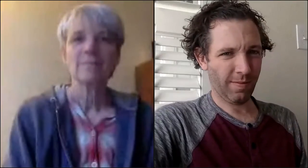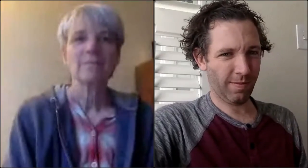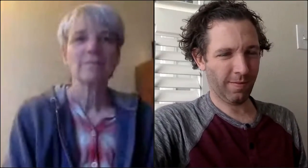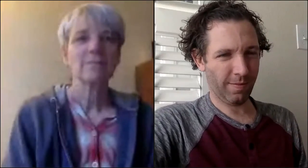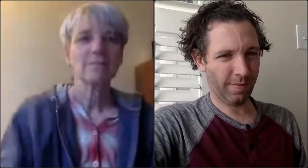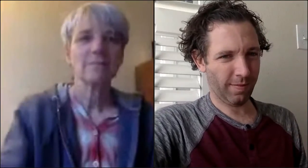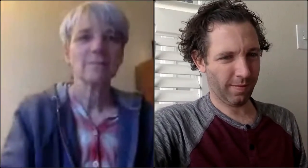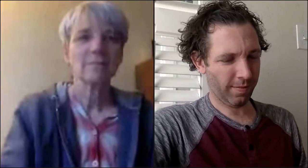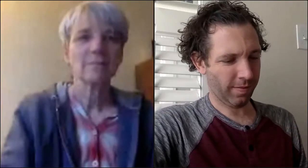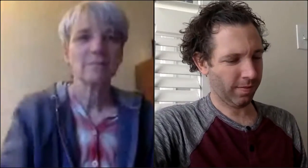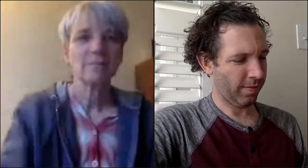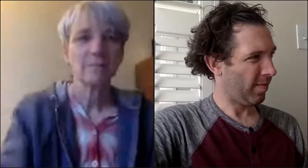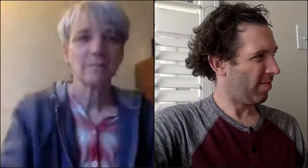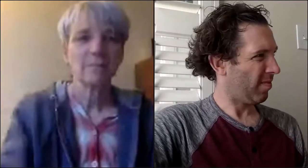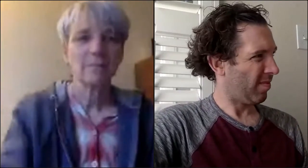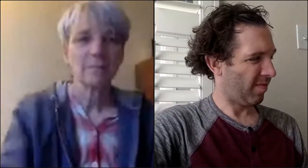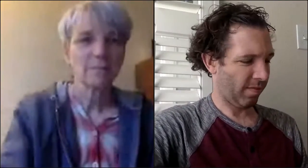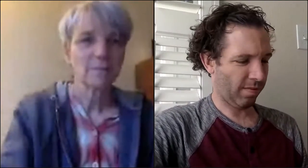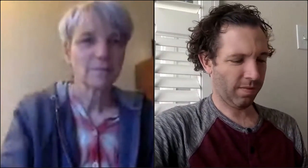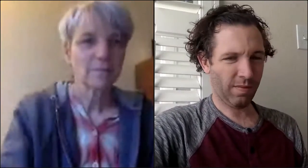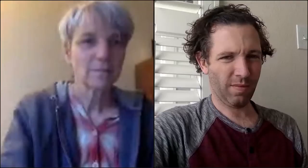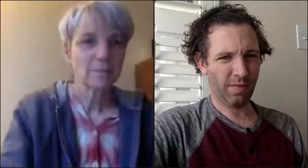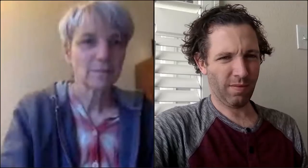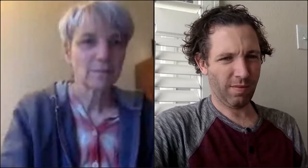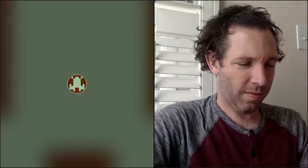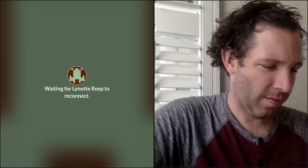who've actually been pulled into this breakout session?